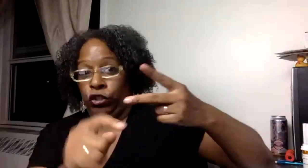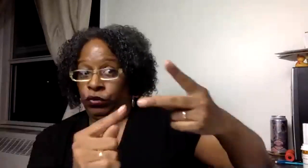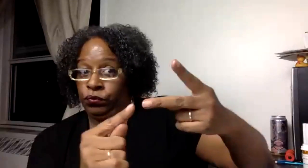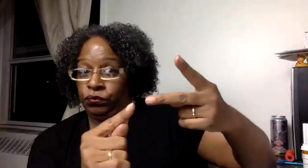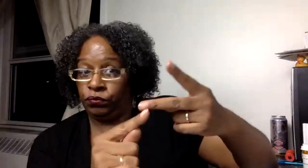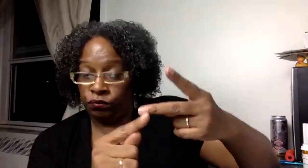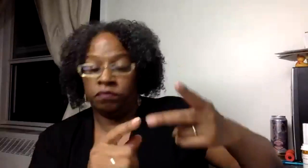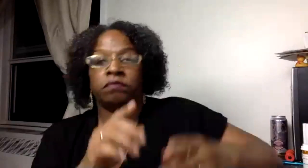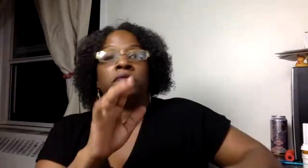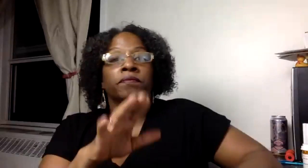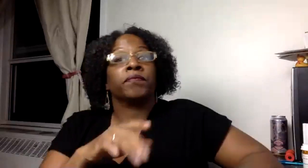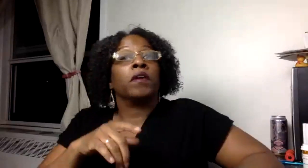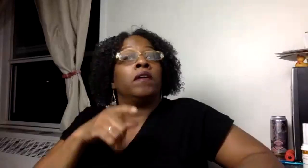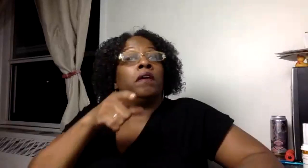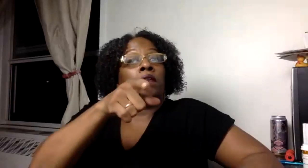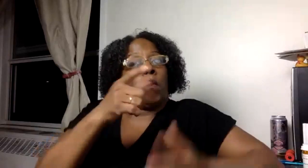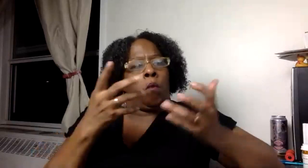which led to my next question.